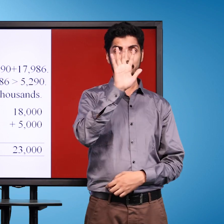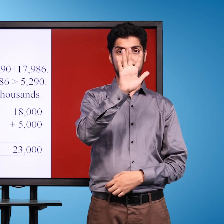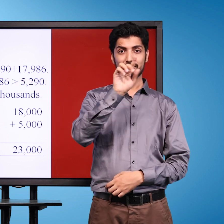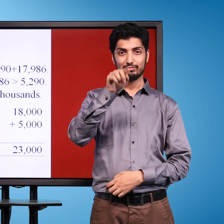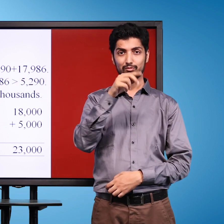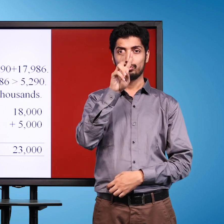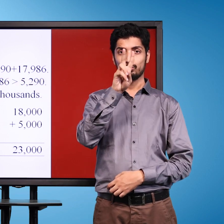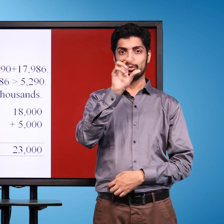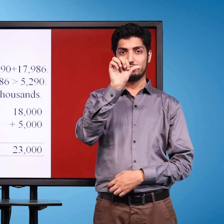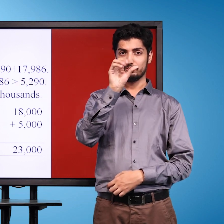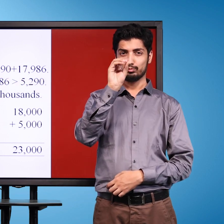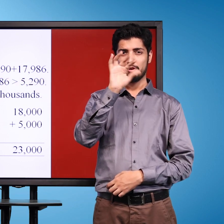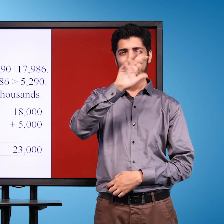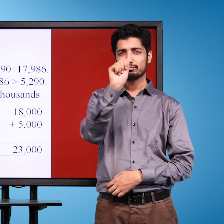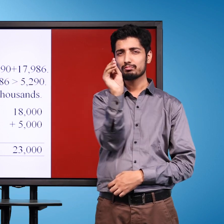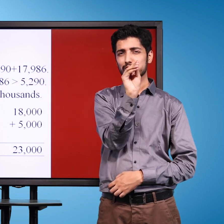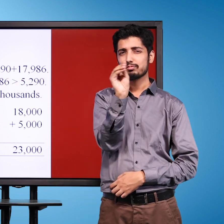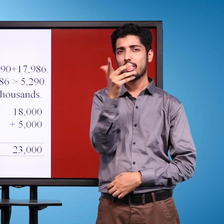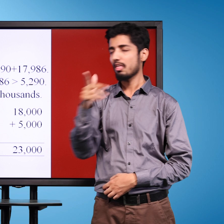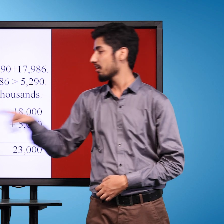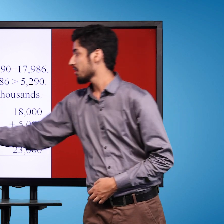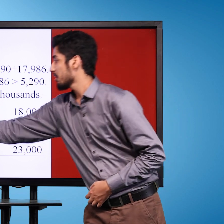5,290 rounds off to 5,000.